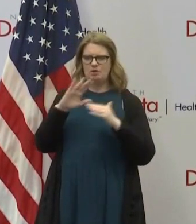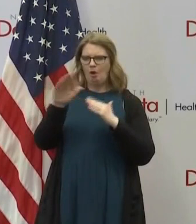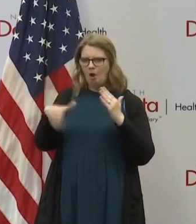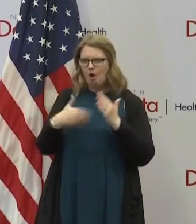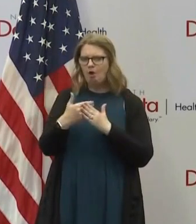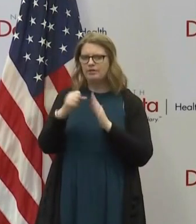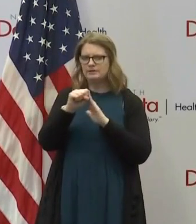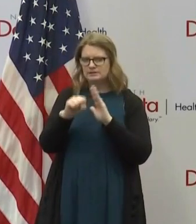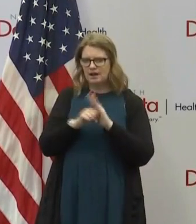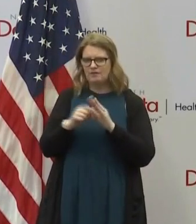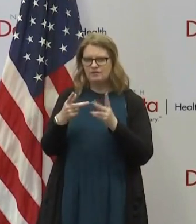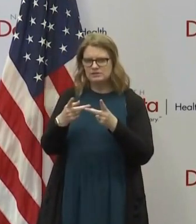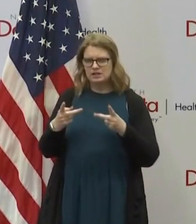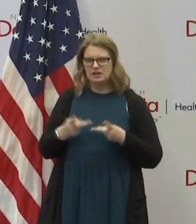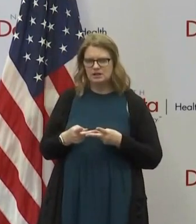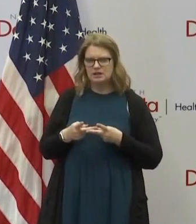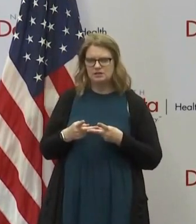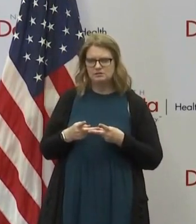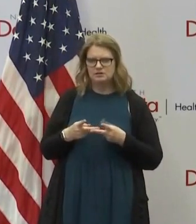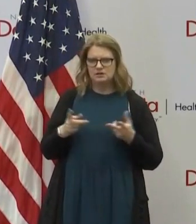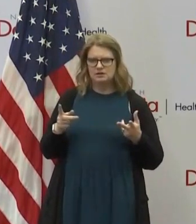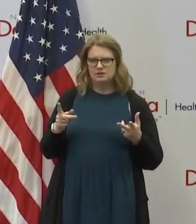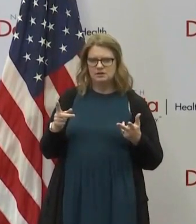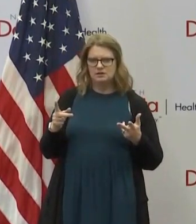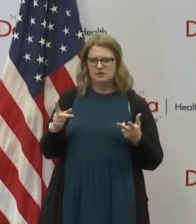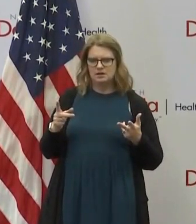state facilities for the